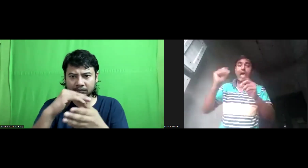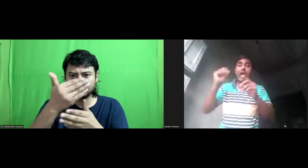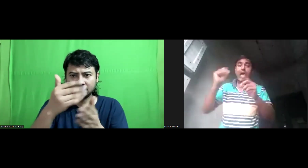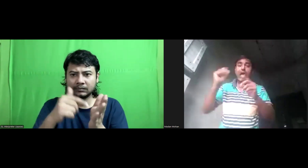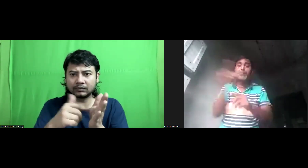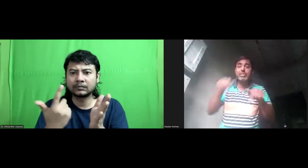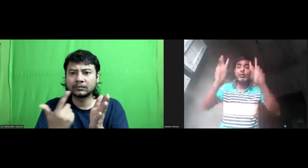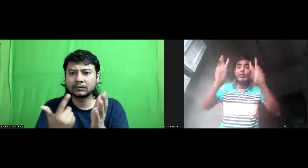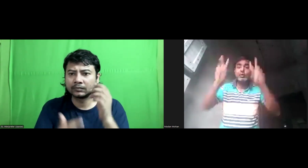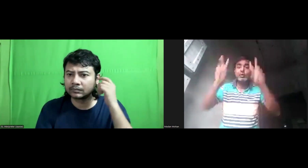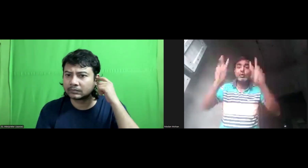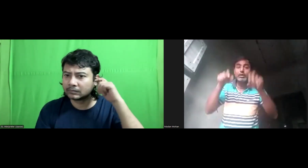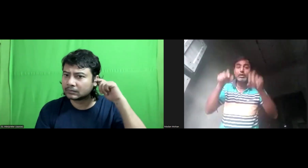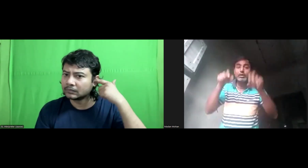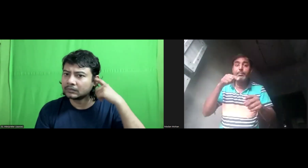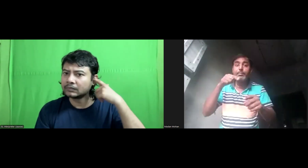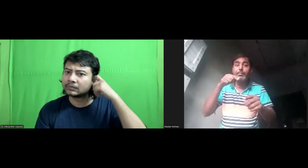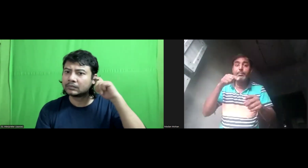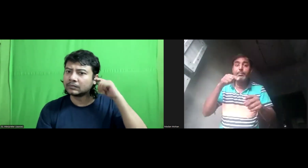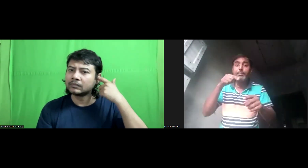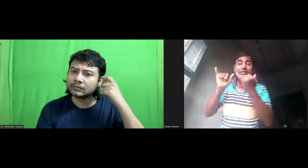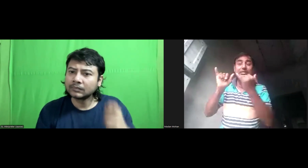It should be supported by some scripture.